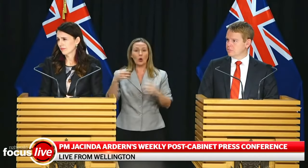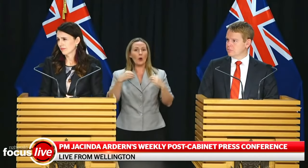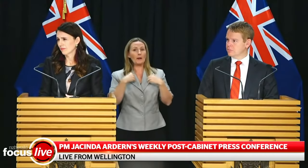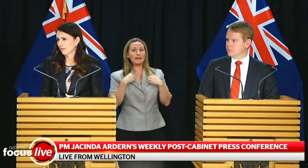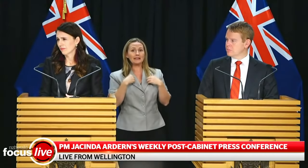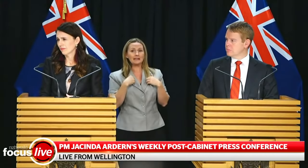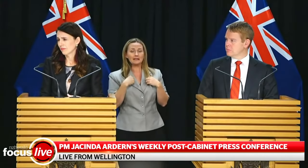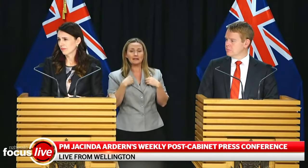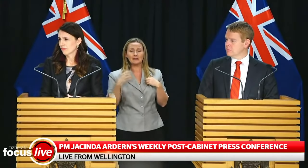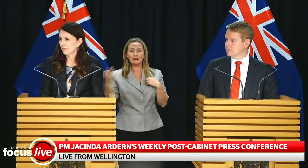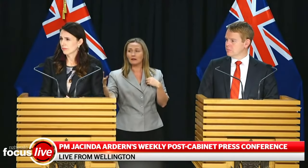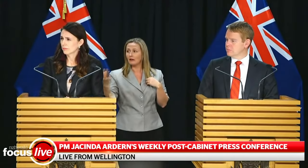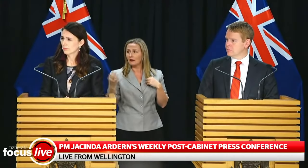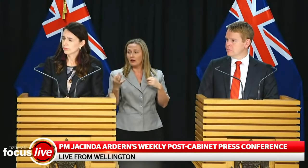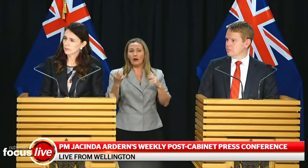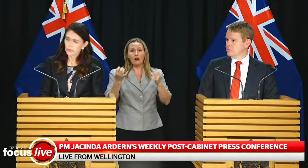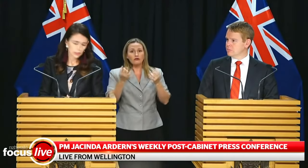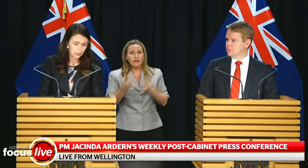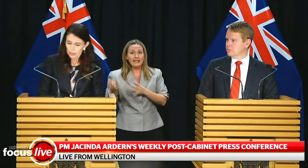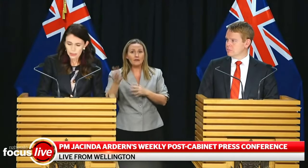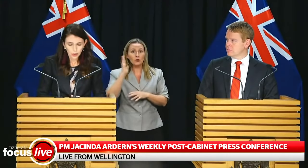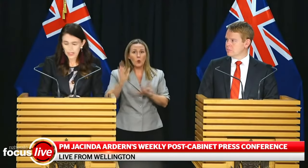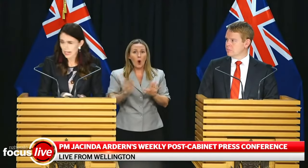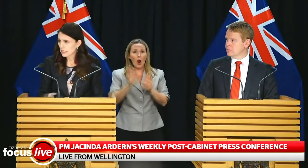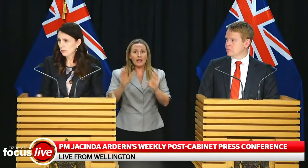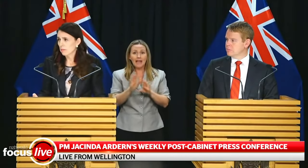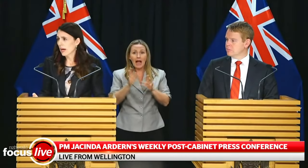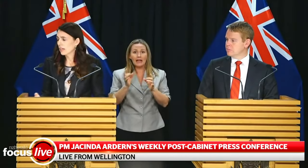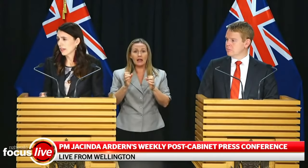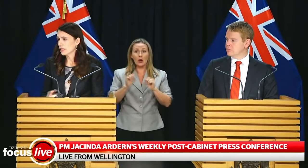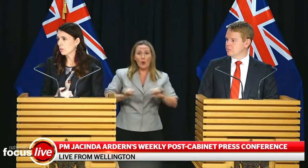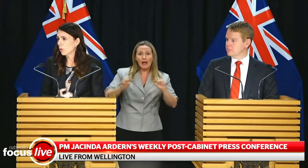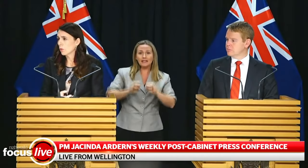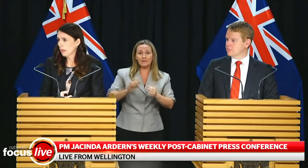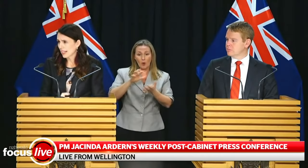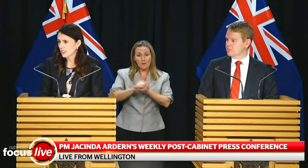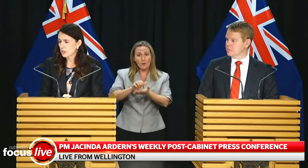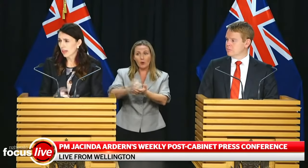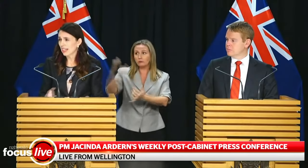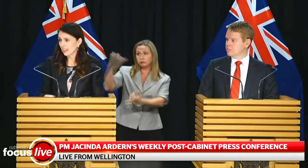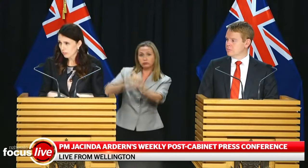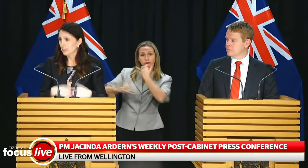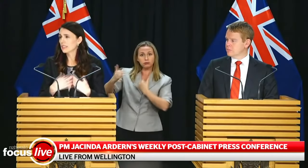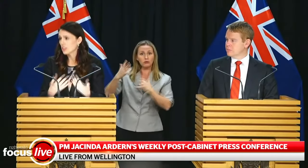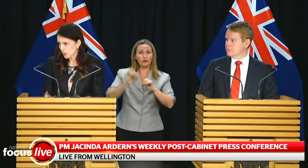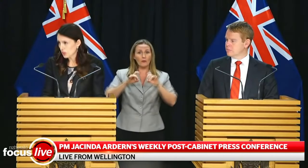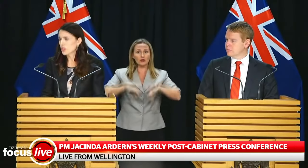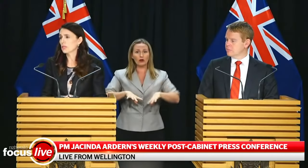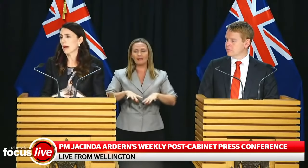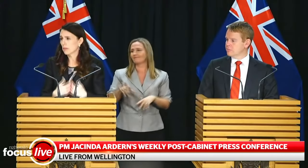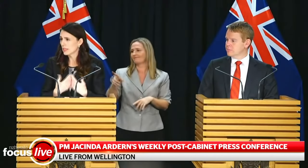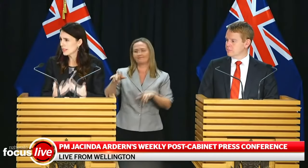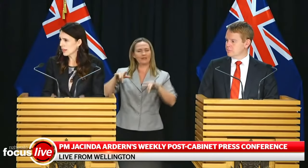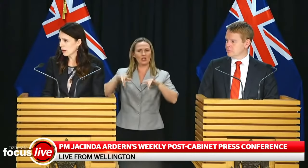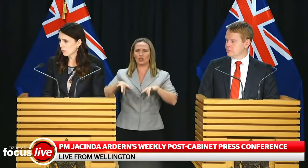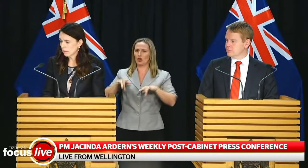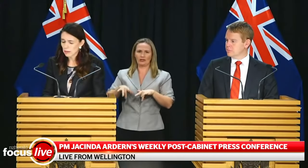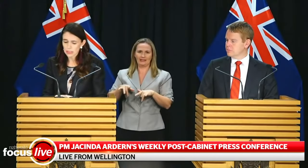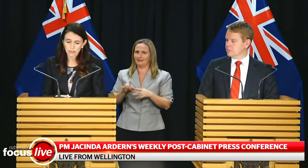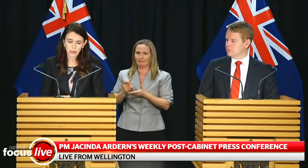the Australian school holidays if the bubble remains closed? No, that hasn't been part of our support package, but for instance, resurgence